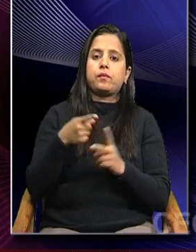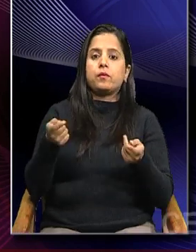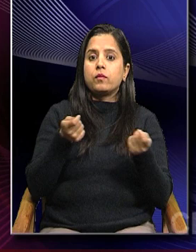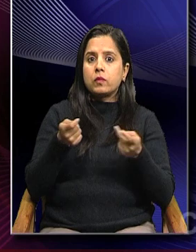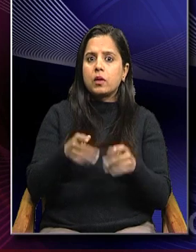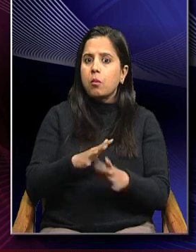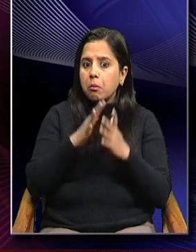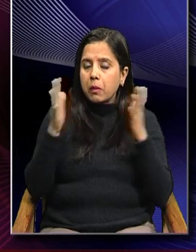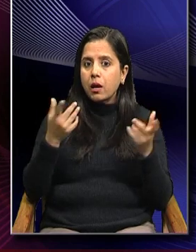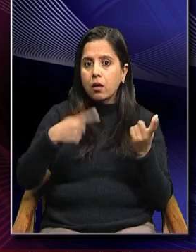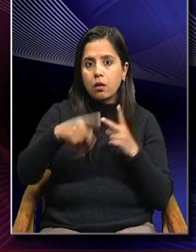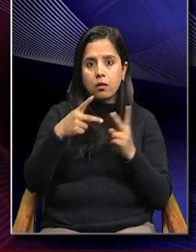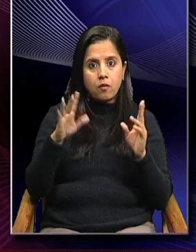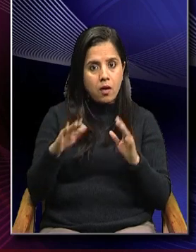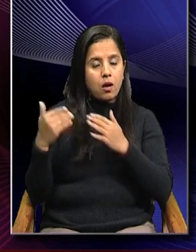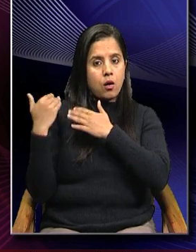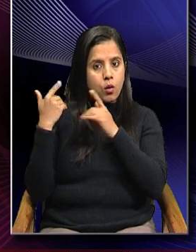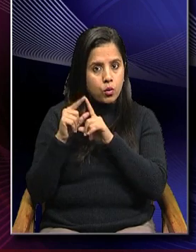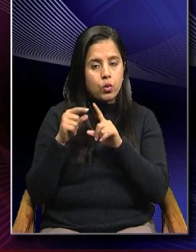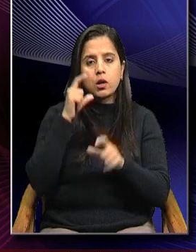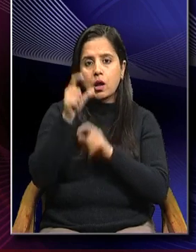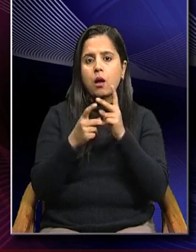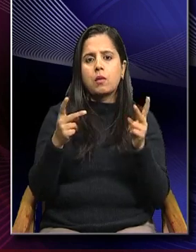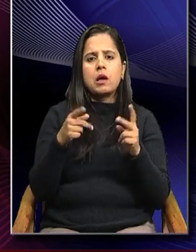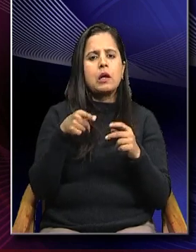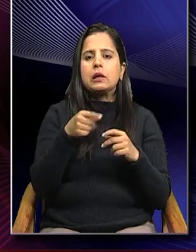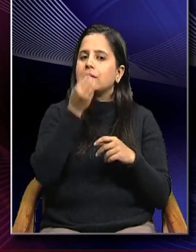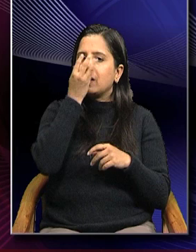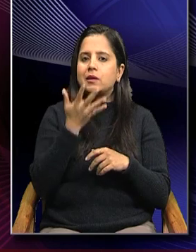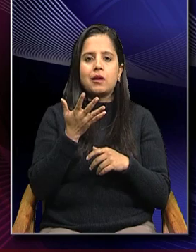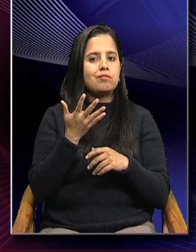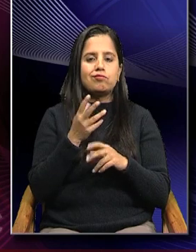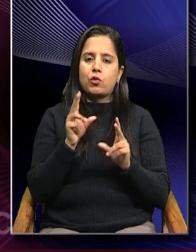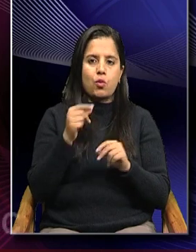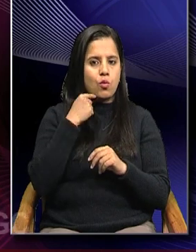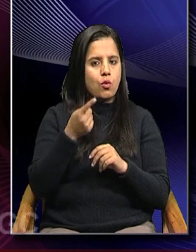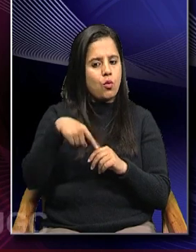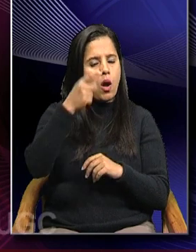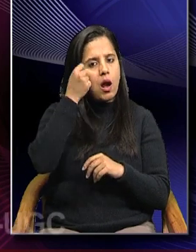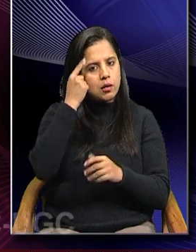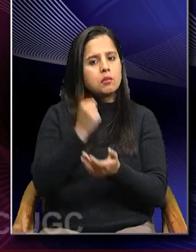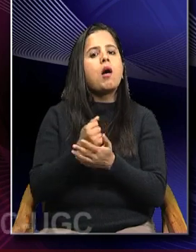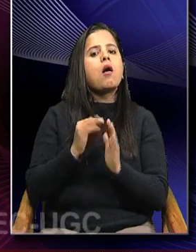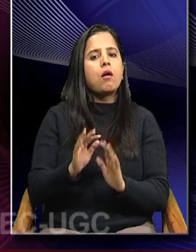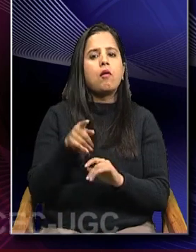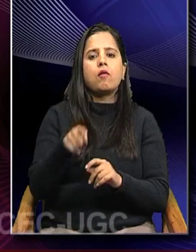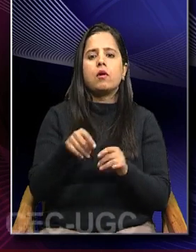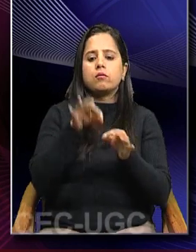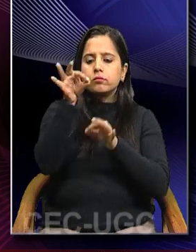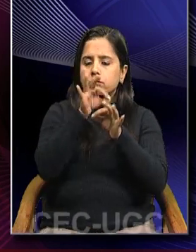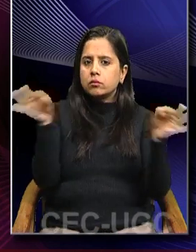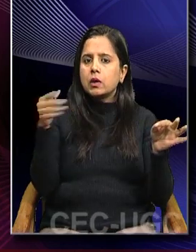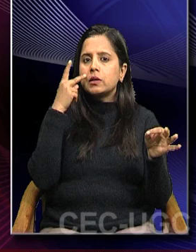such a huge population as a company is not that easy a task. We have to understand that the size of